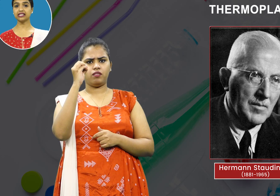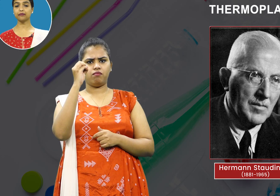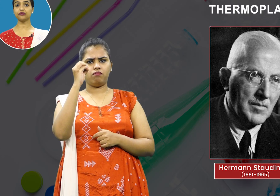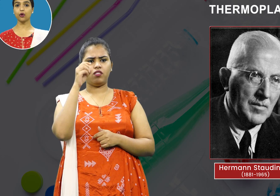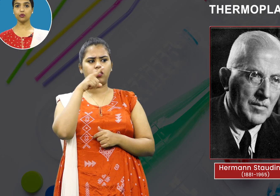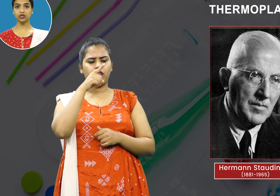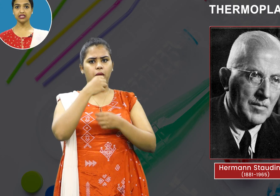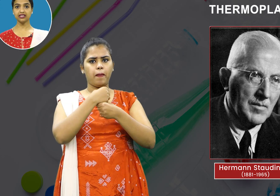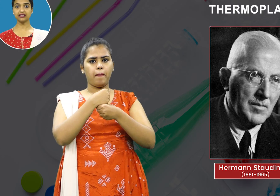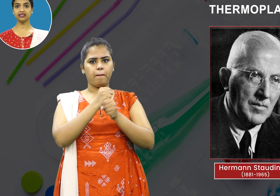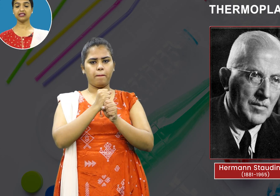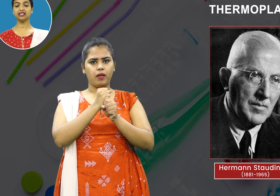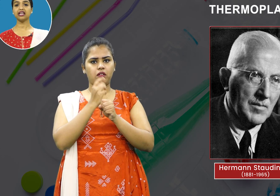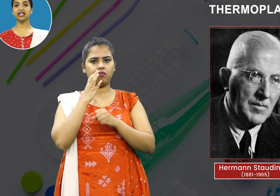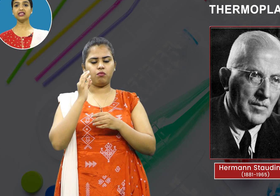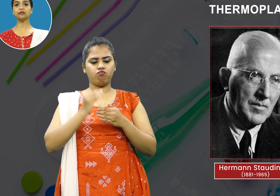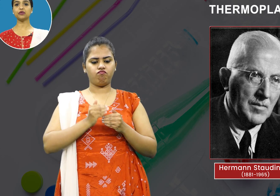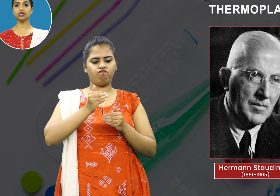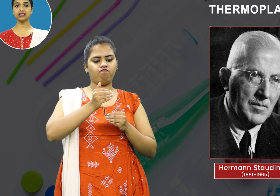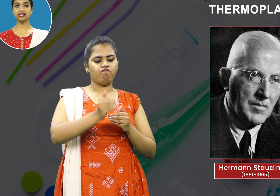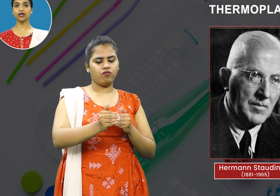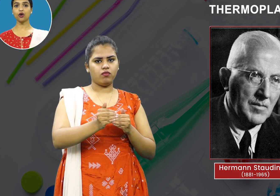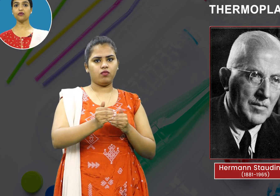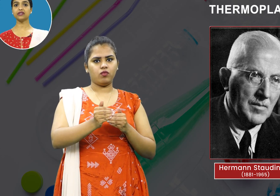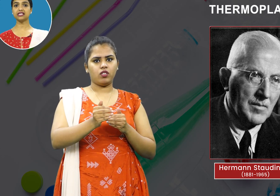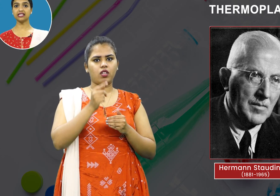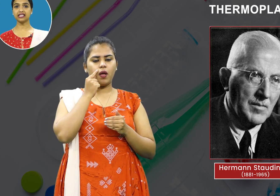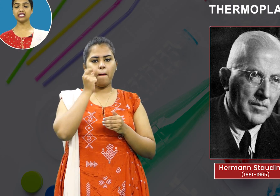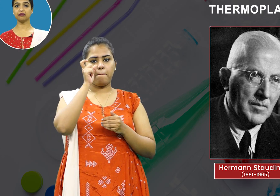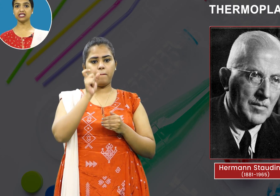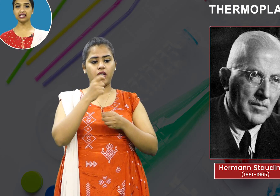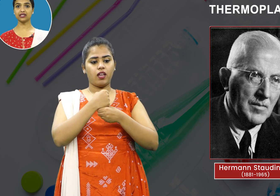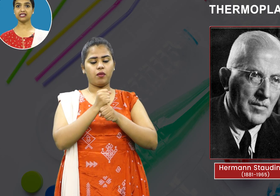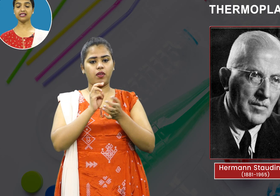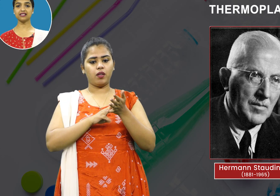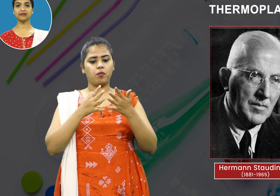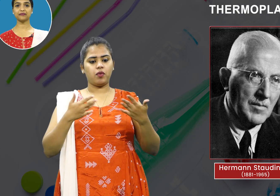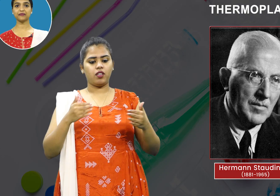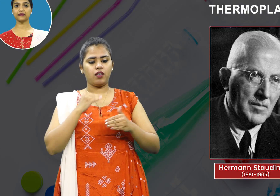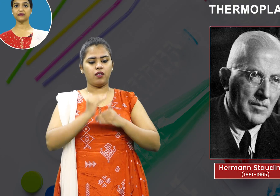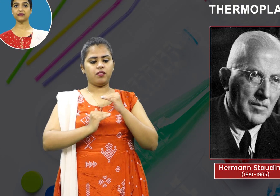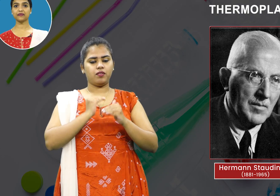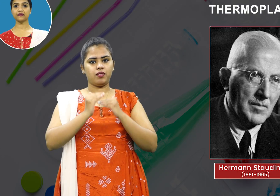important step forward in the processing of synthetic materials